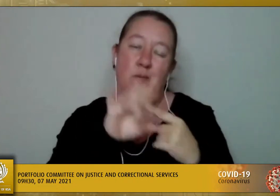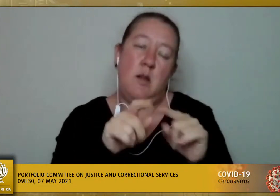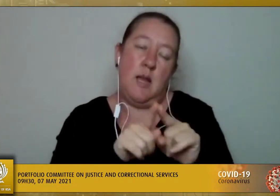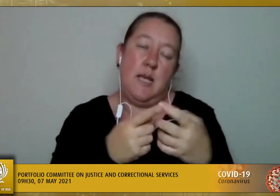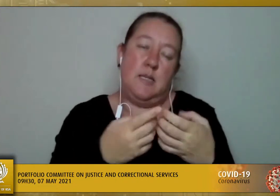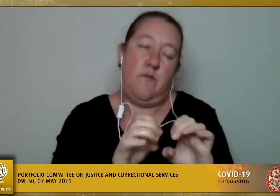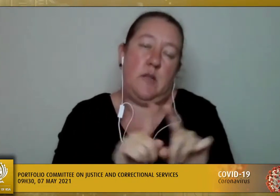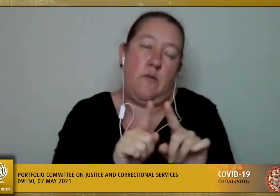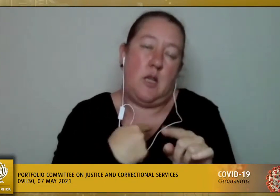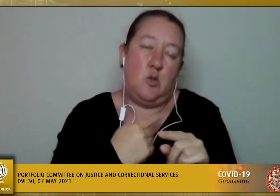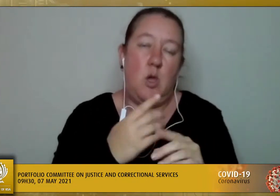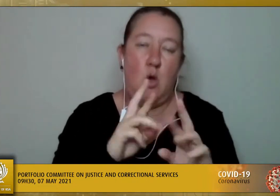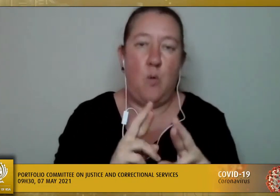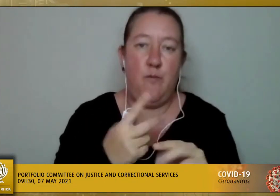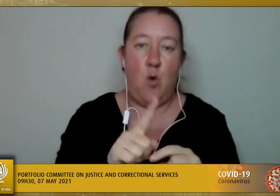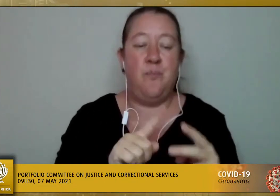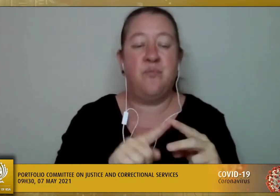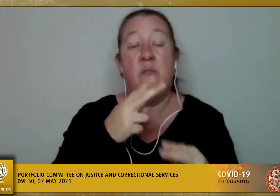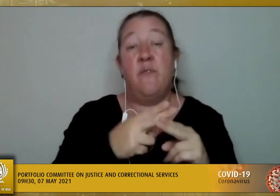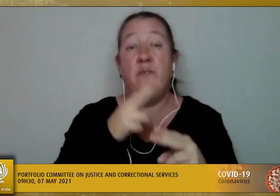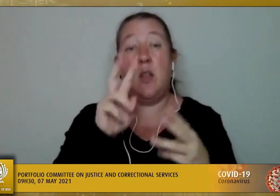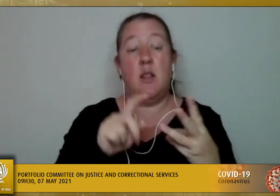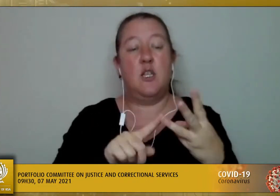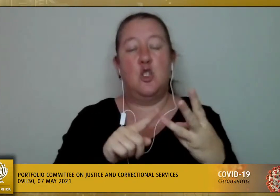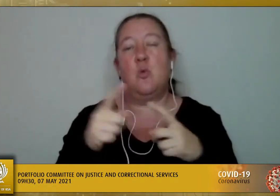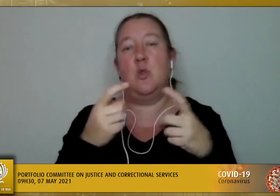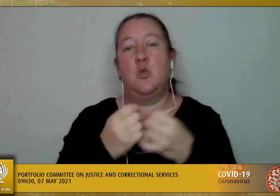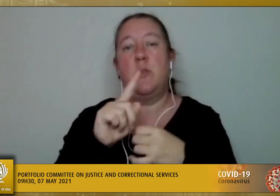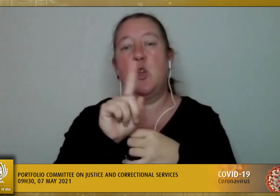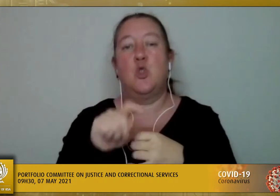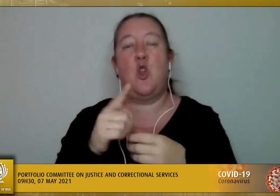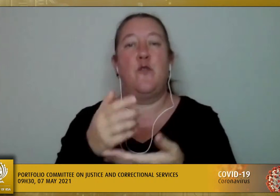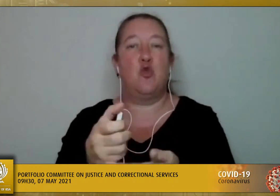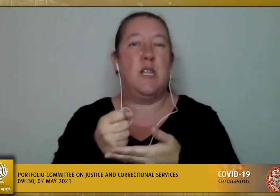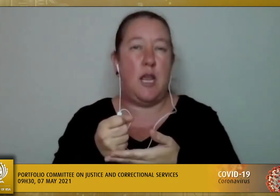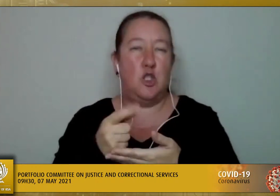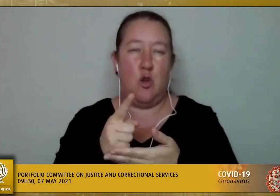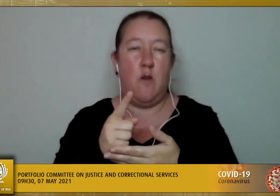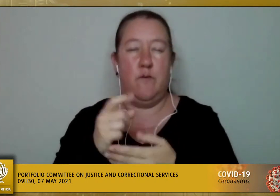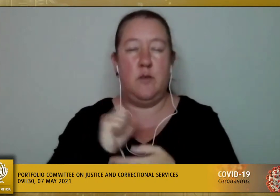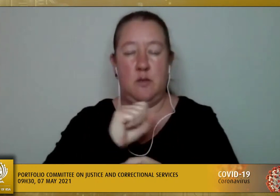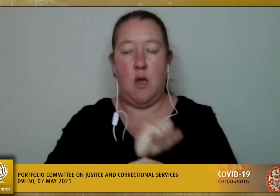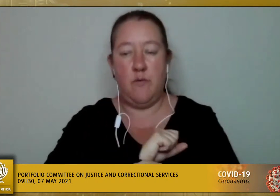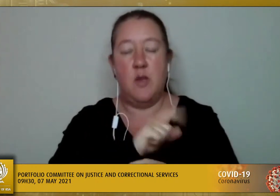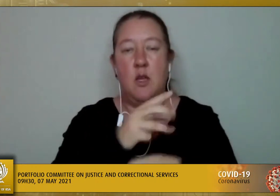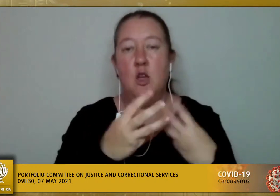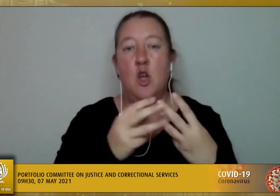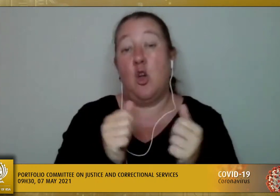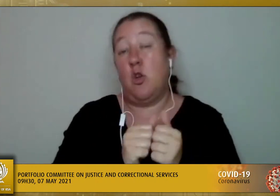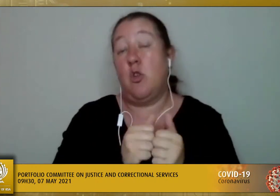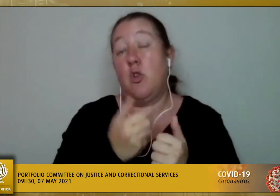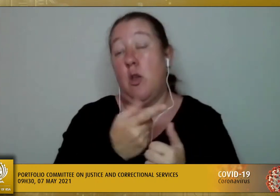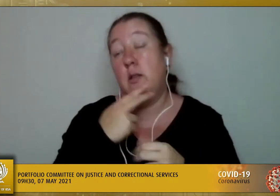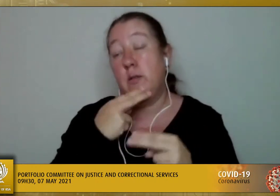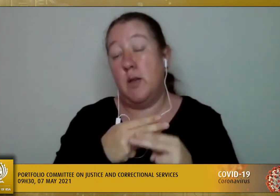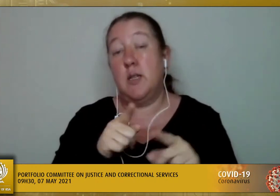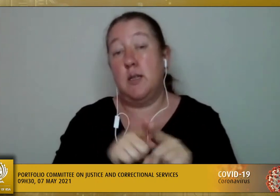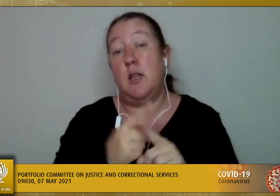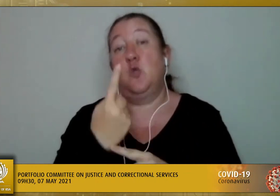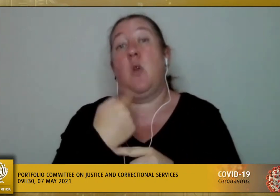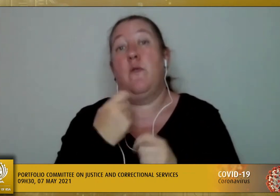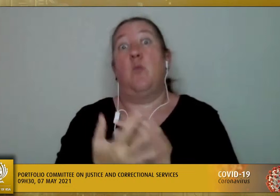effective as we'd hoped for and then the final issue just deals with a question of retention of Staff a colleague has writely pointed out that as one